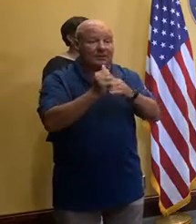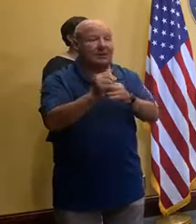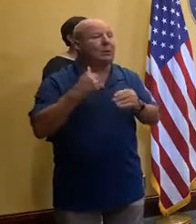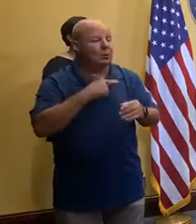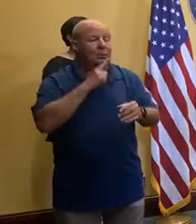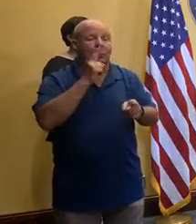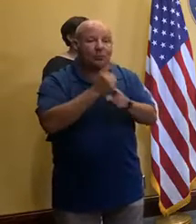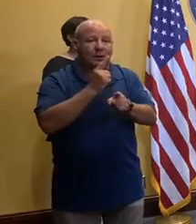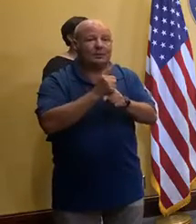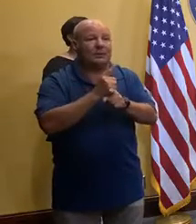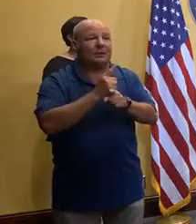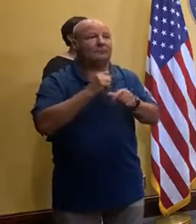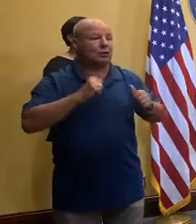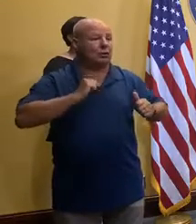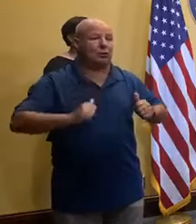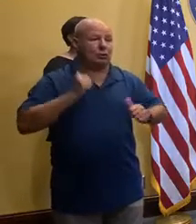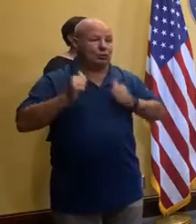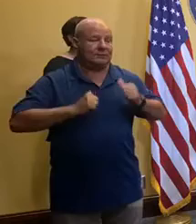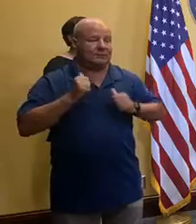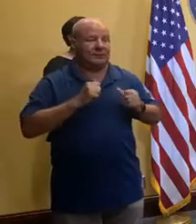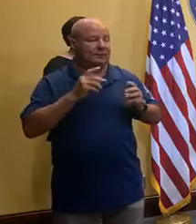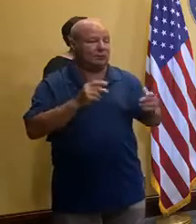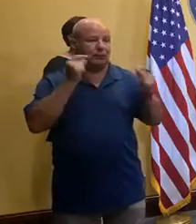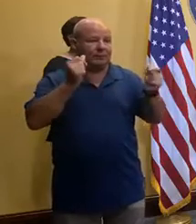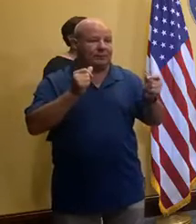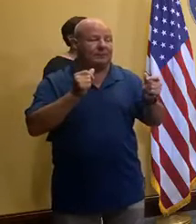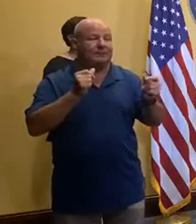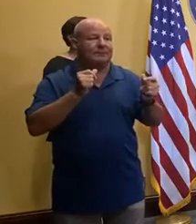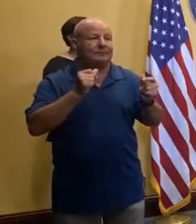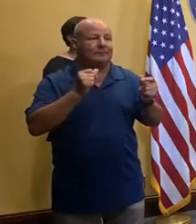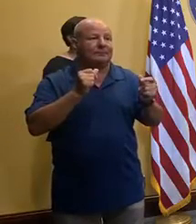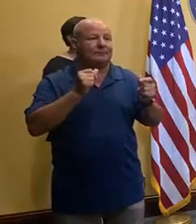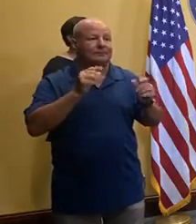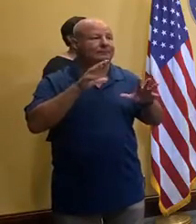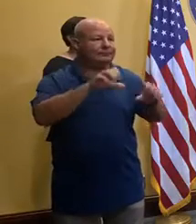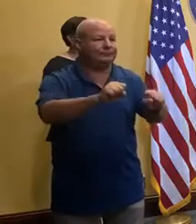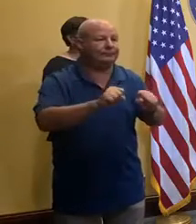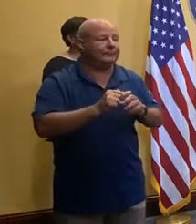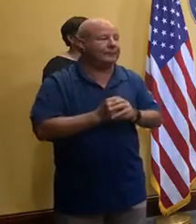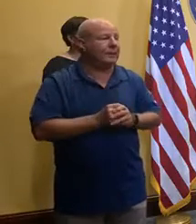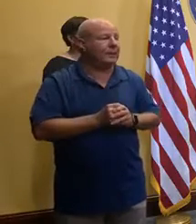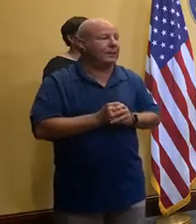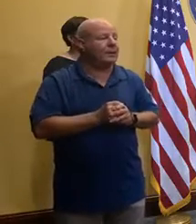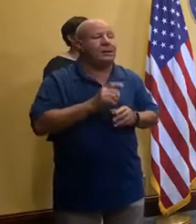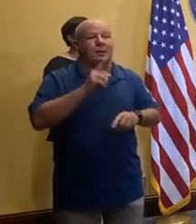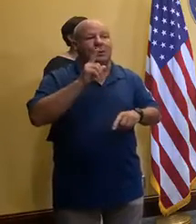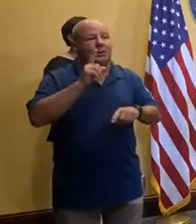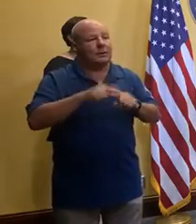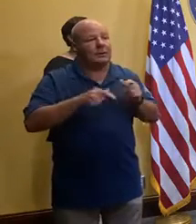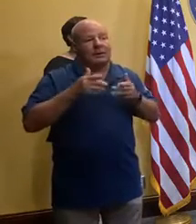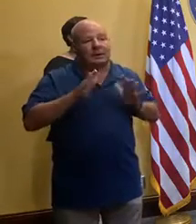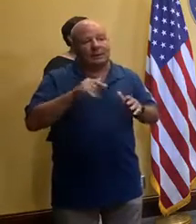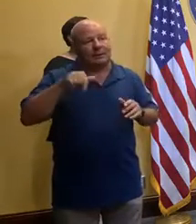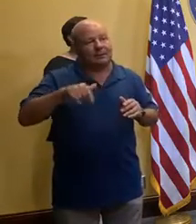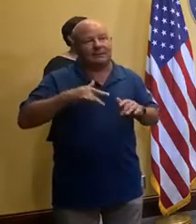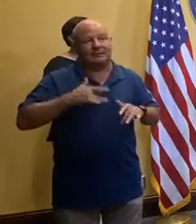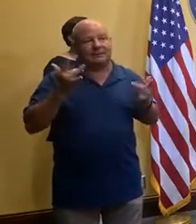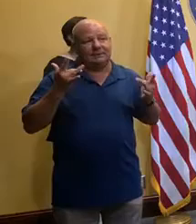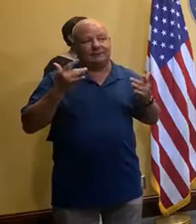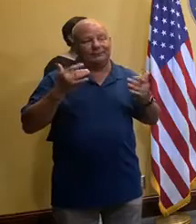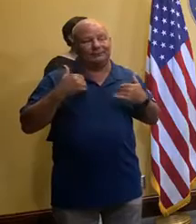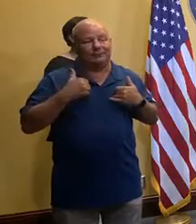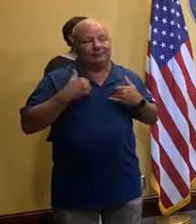and swiftly enforce that. We cannot allow these events that we have, as much as we